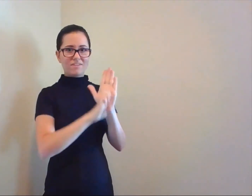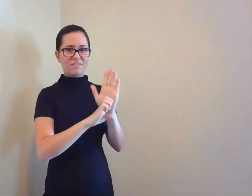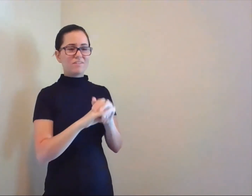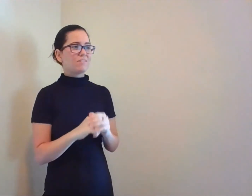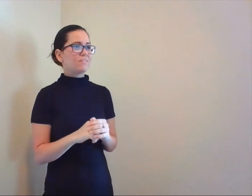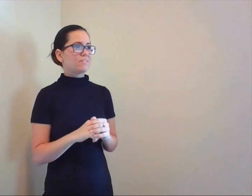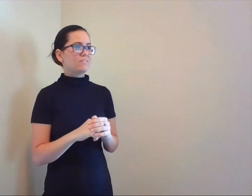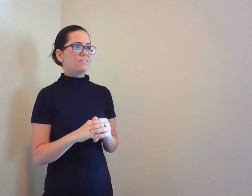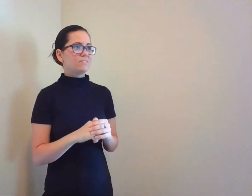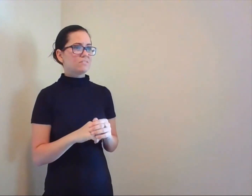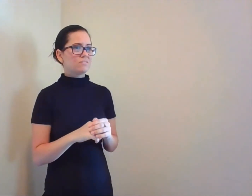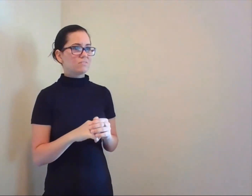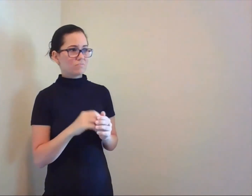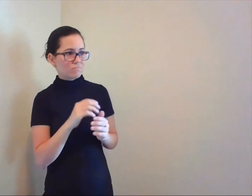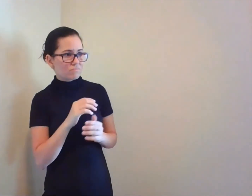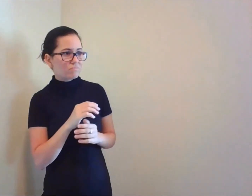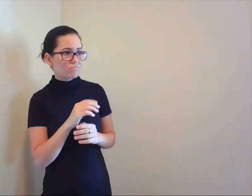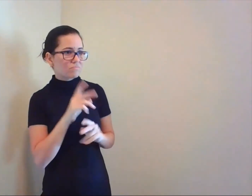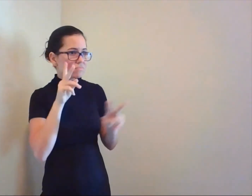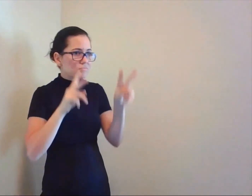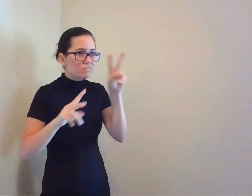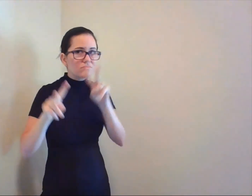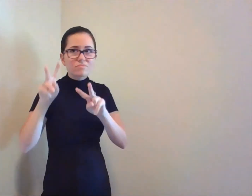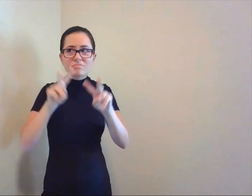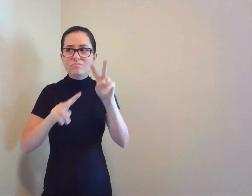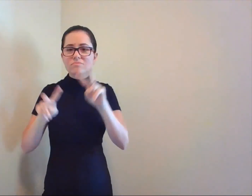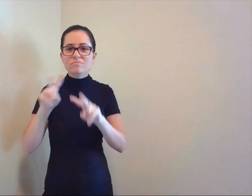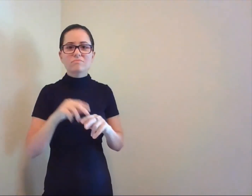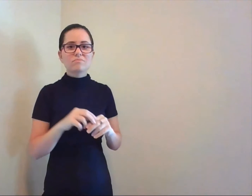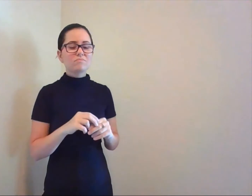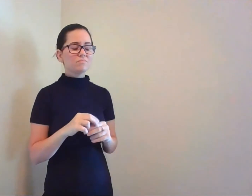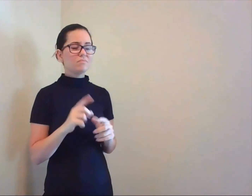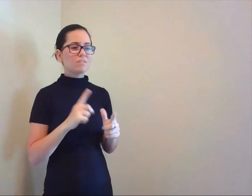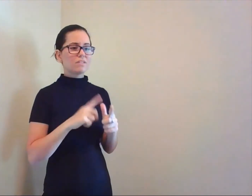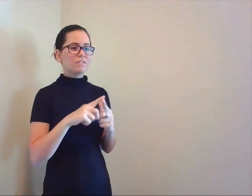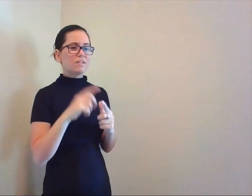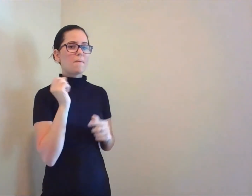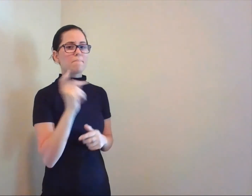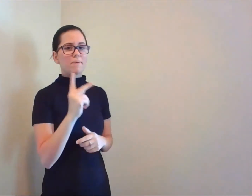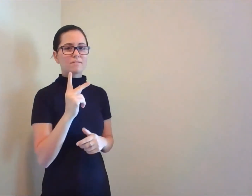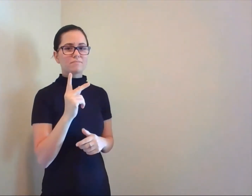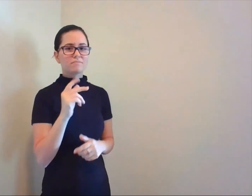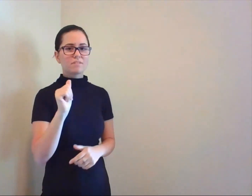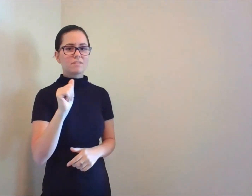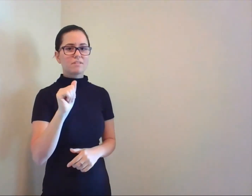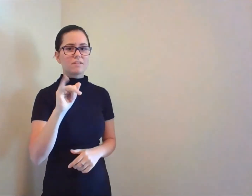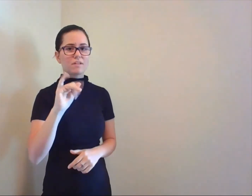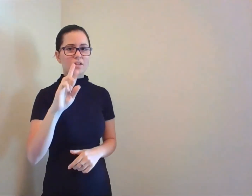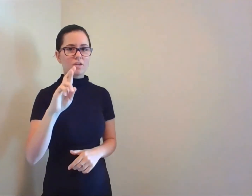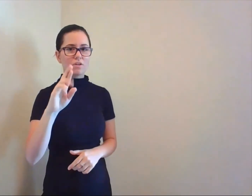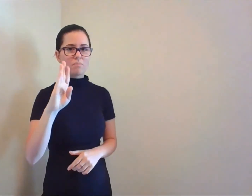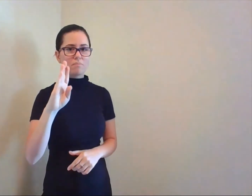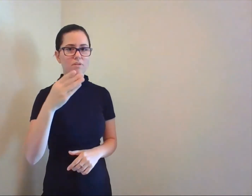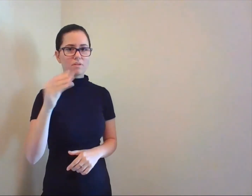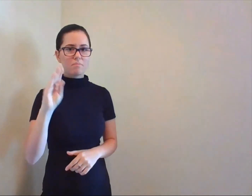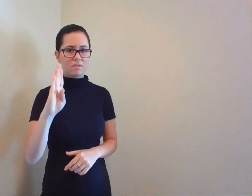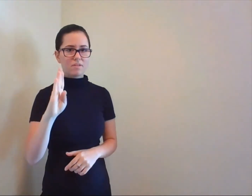suck. So then I came back and I told Chrissy about it. I'm like, yeah, the house is gutted, and this is what I found. And I just kept lounging.